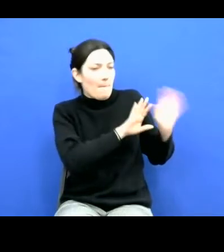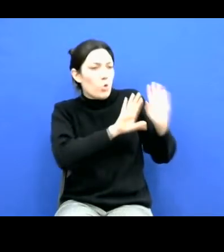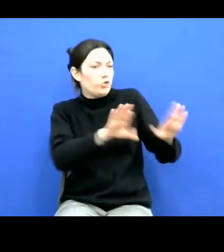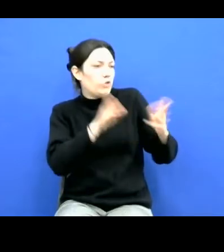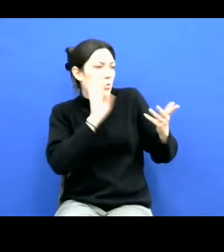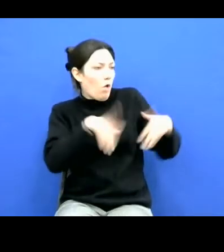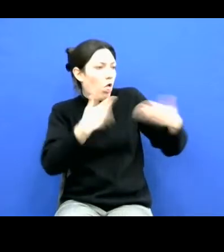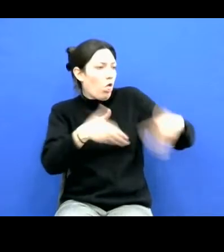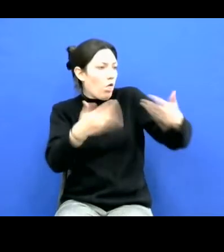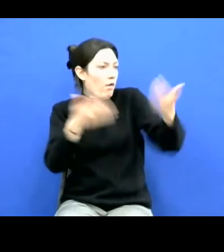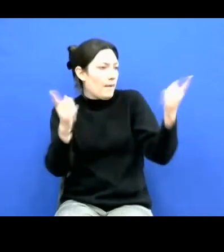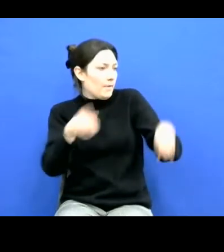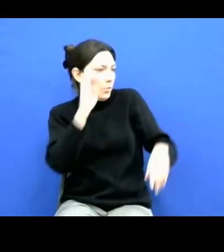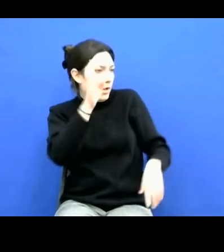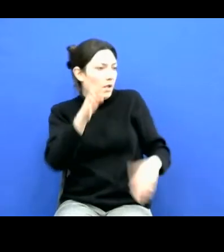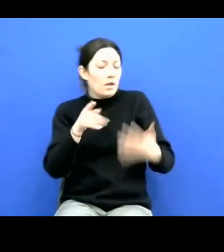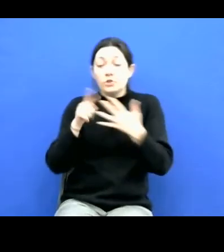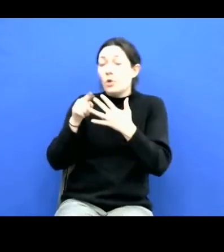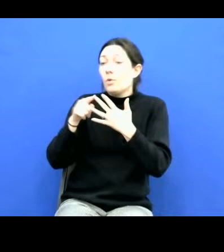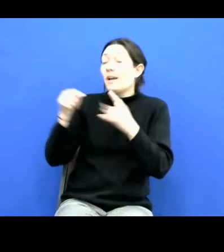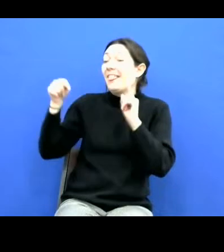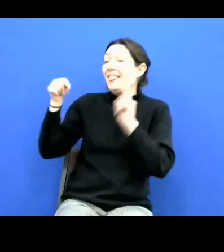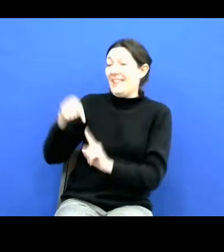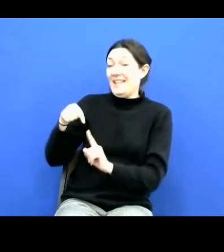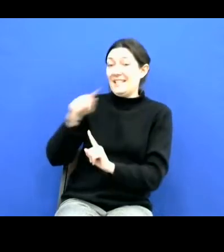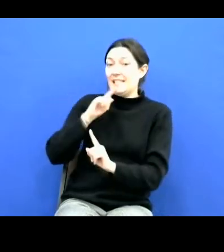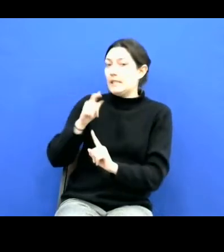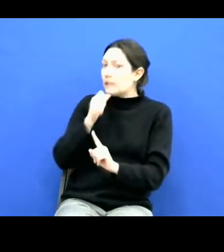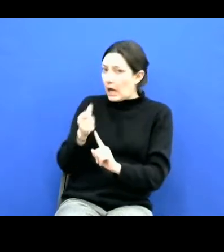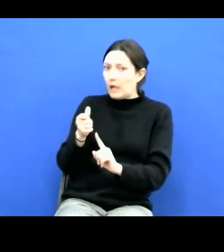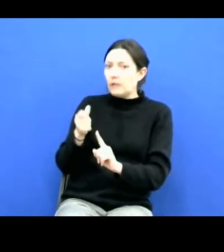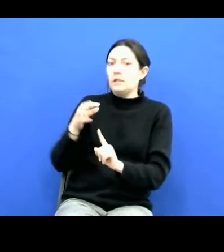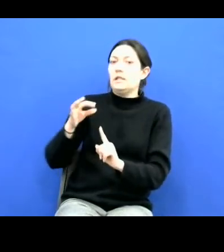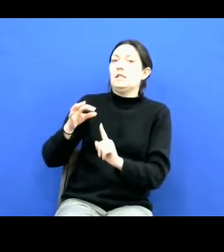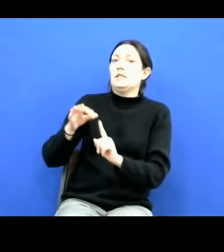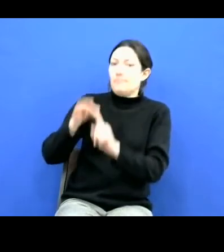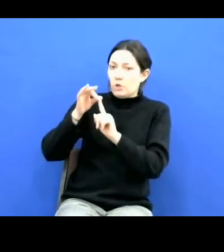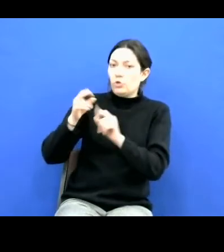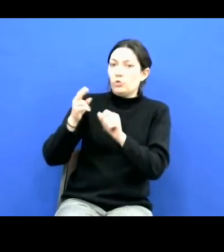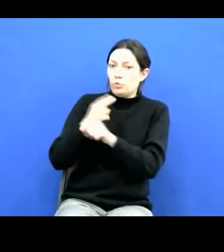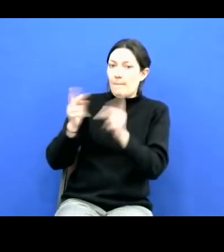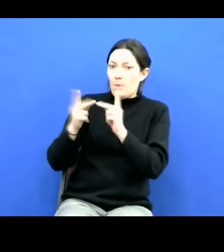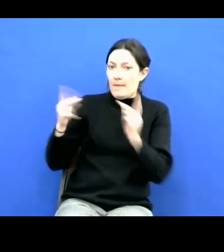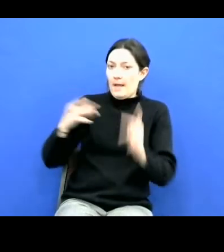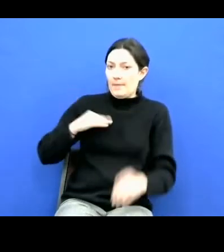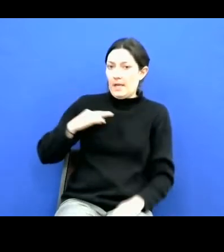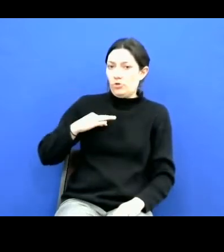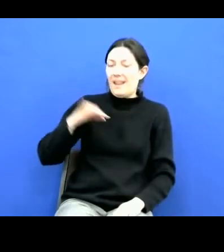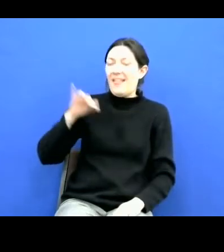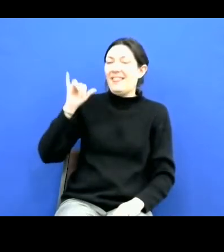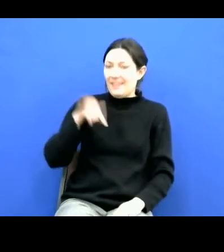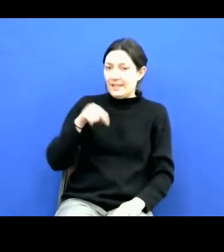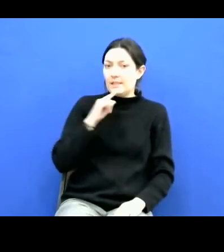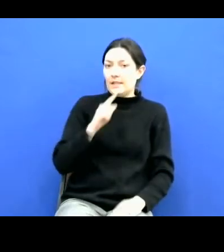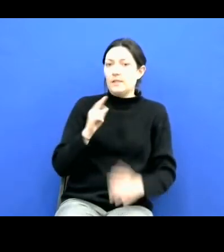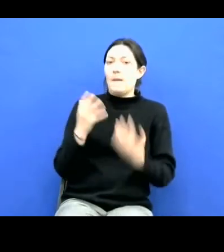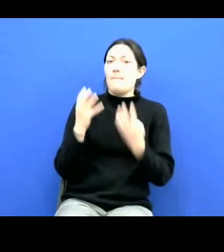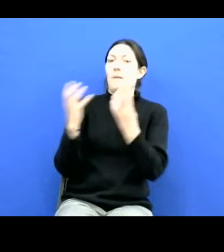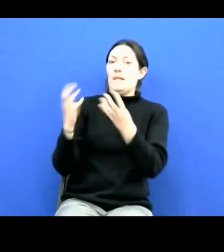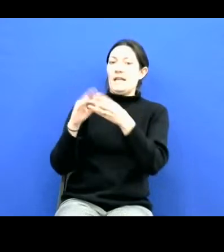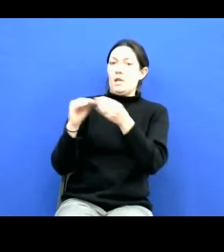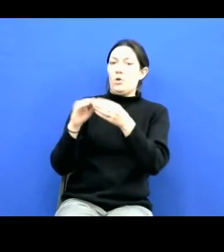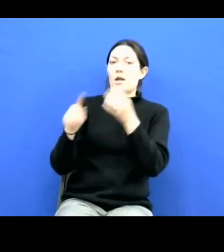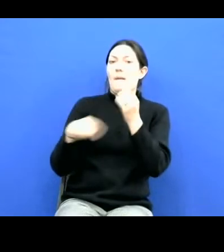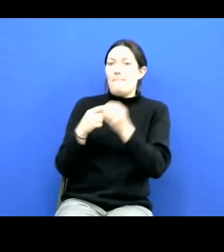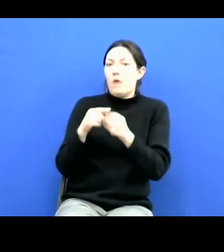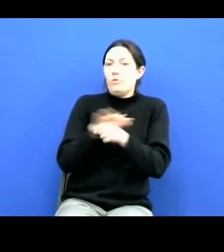Slow down. This is not the special use permit application. This is a public hearing regarding the proposed local law. Right. I'm just going